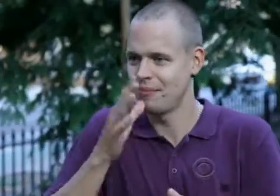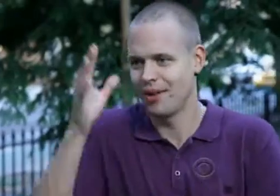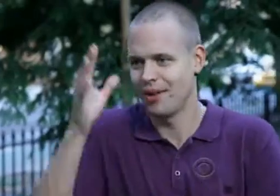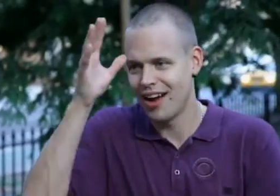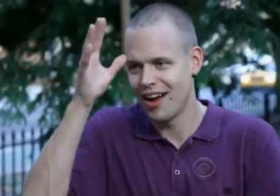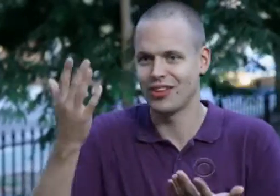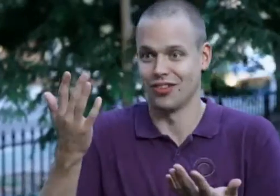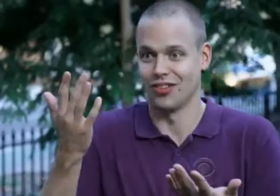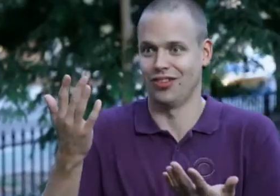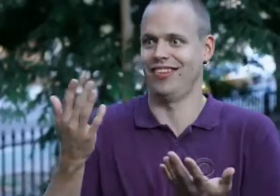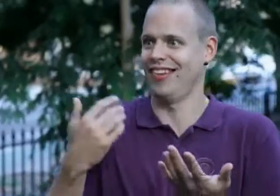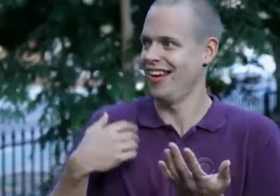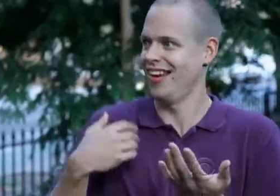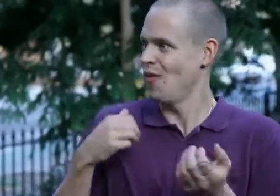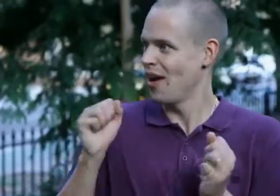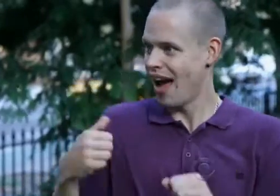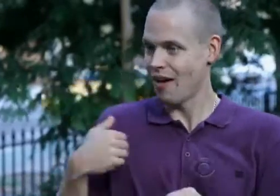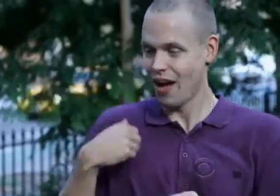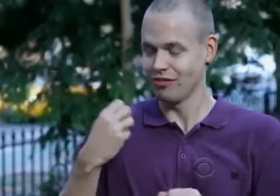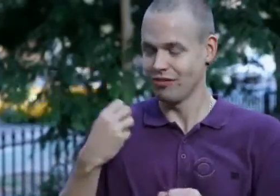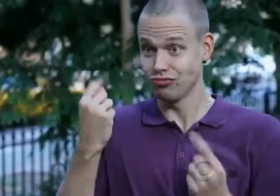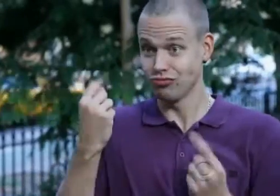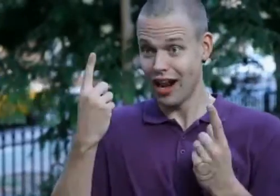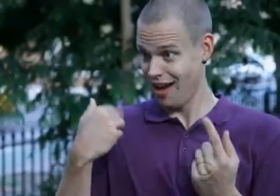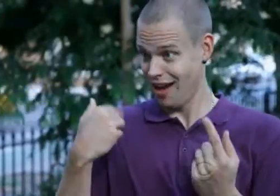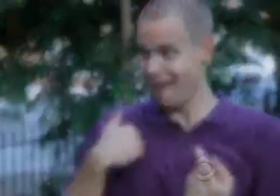what you're saying to my parents so we can participate.